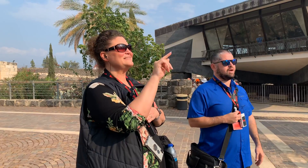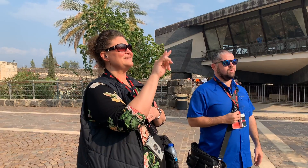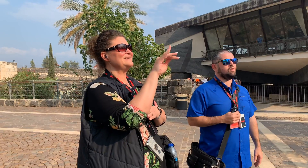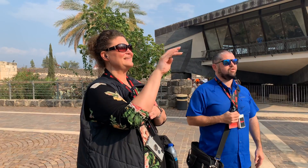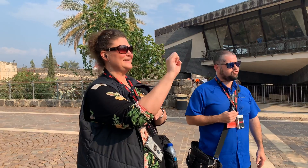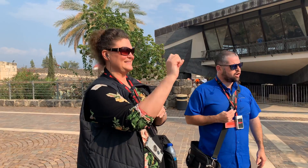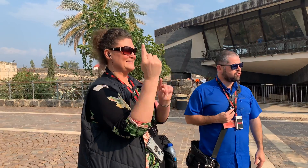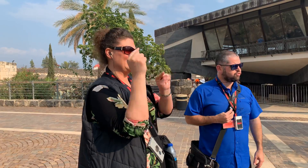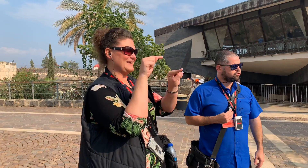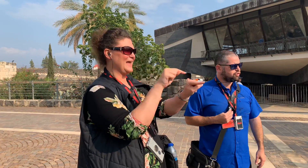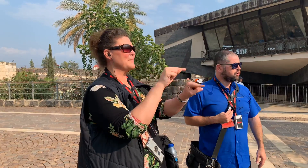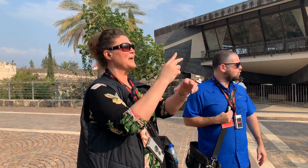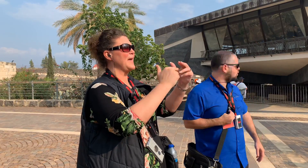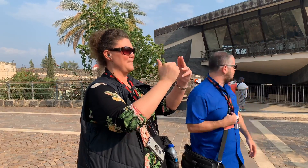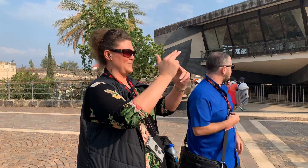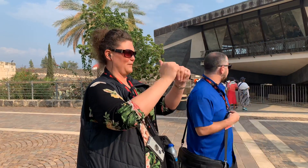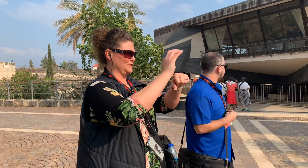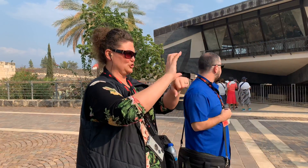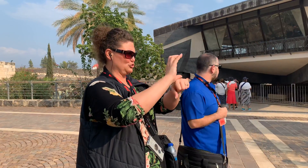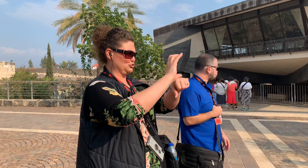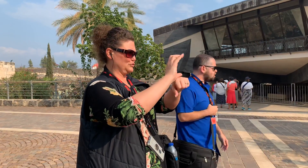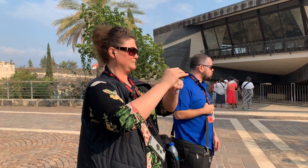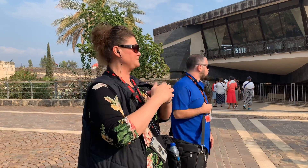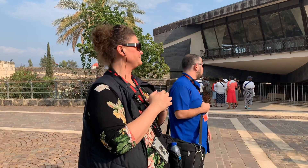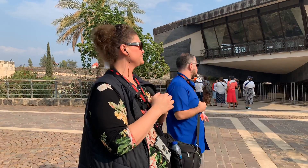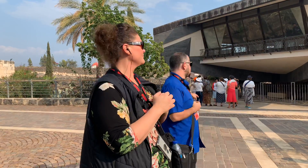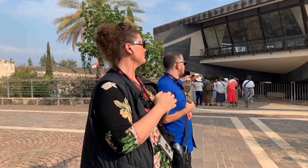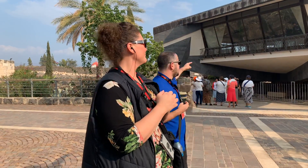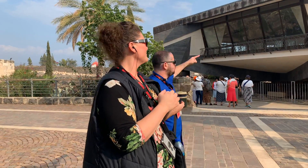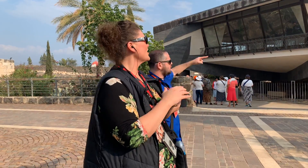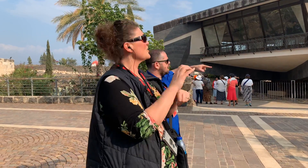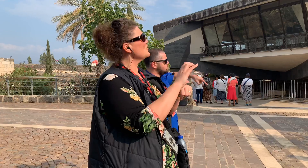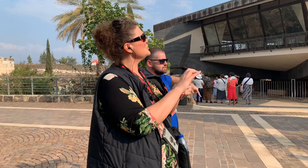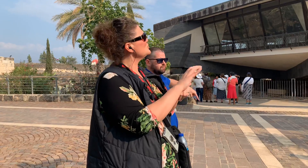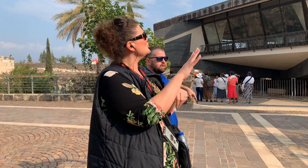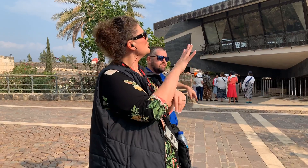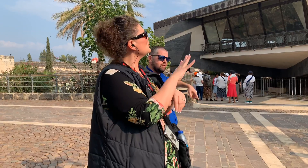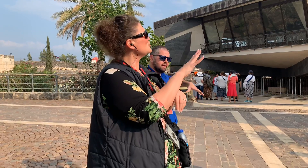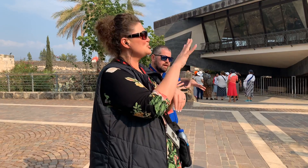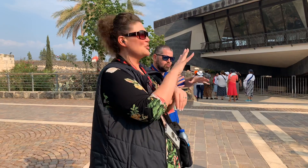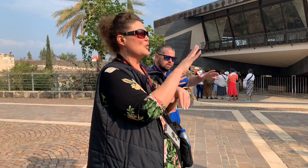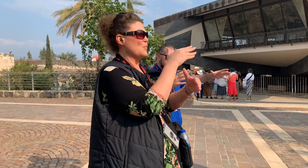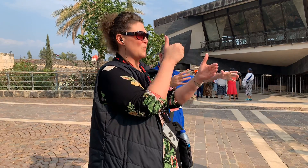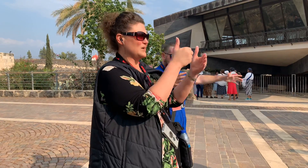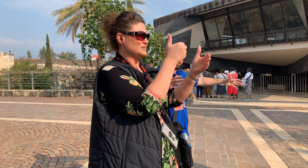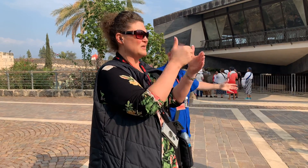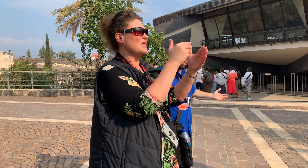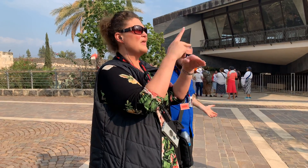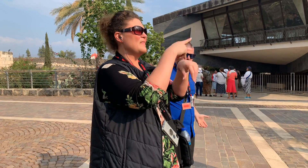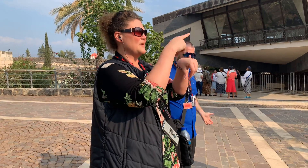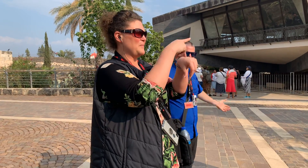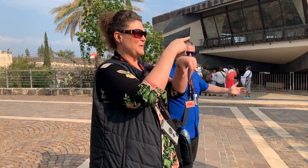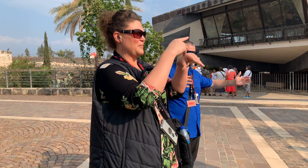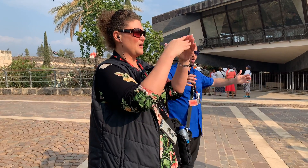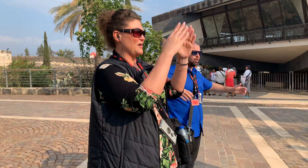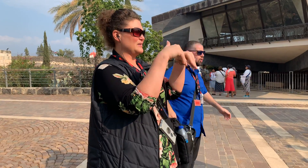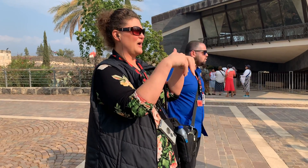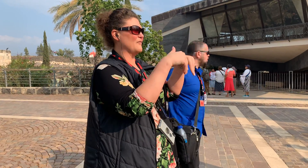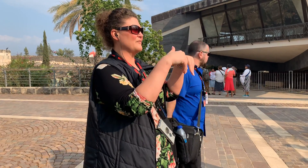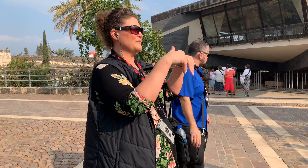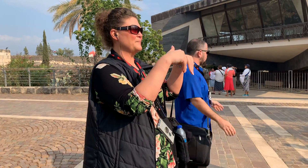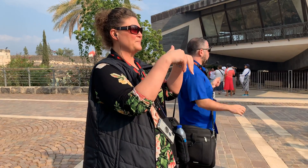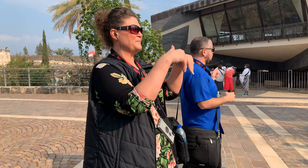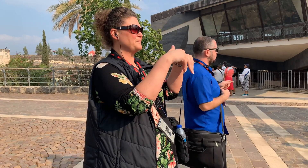built their church. Okay, the church was around the house of Peter, and that was an octagonal shaped